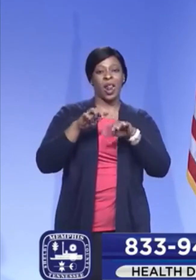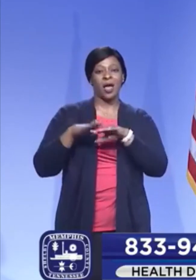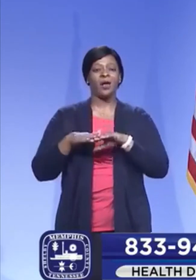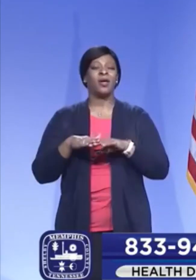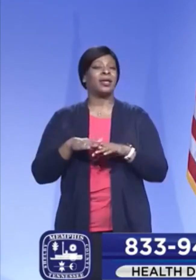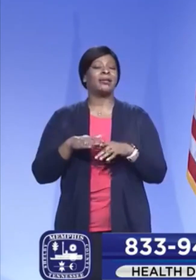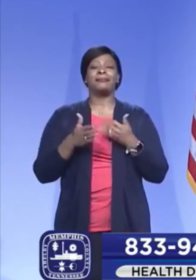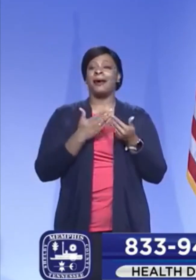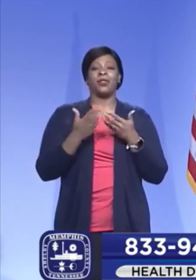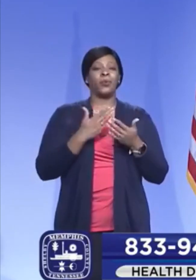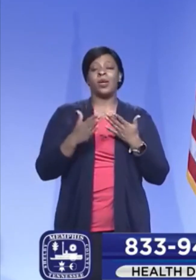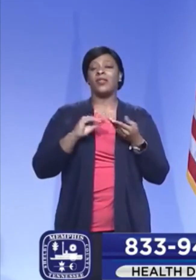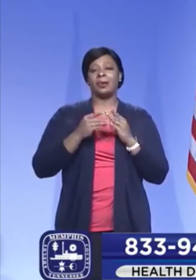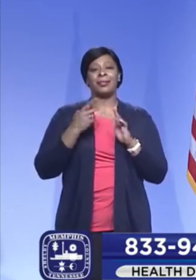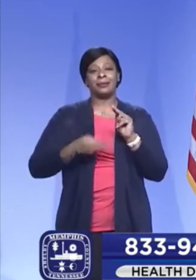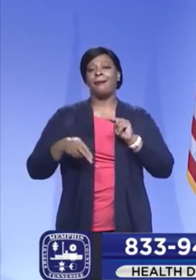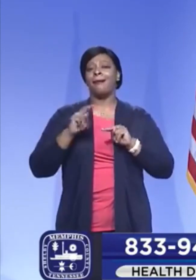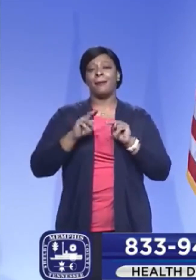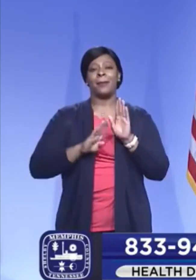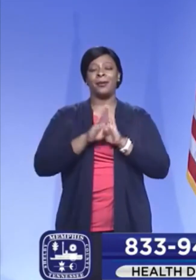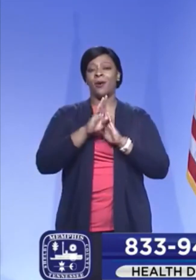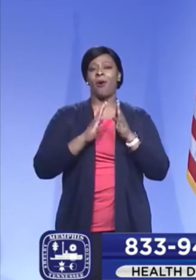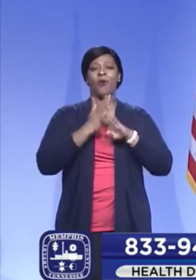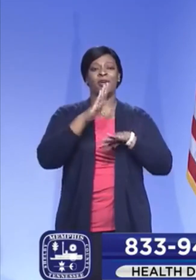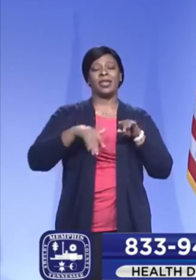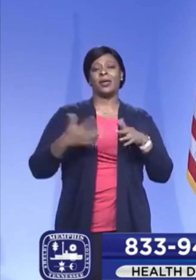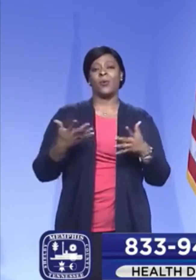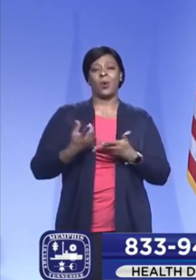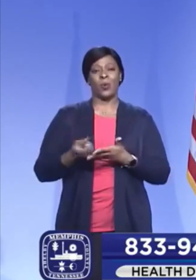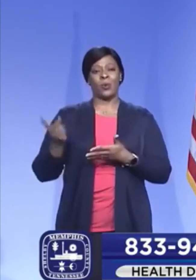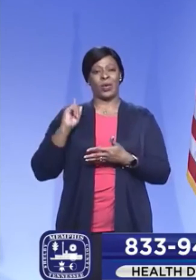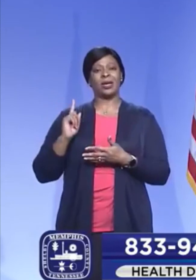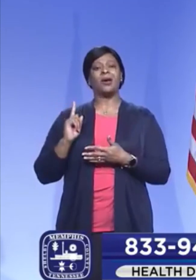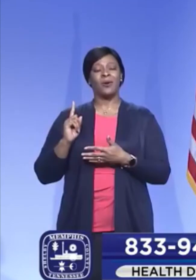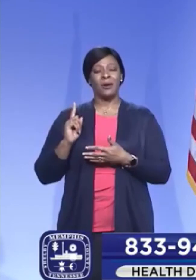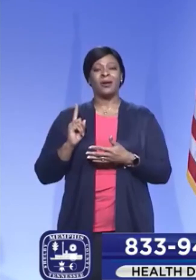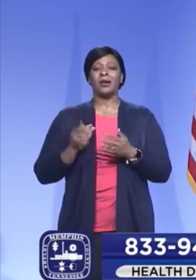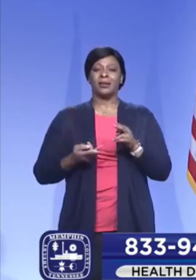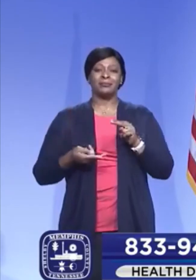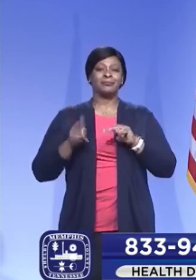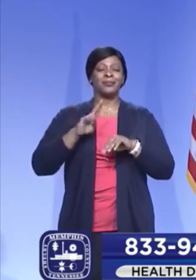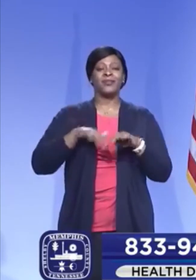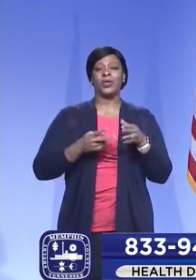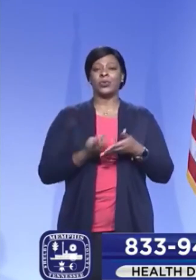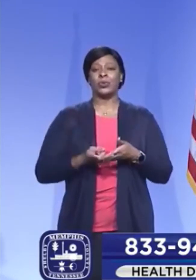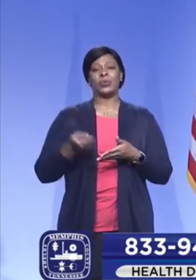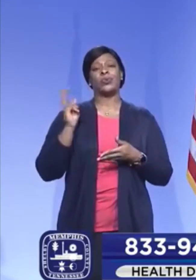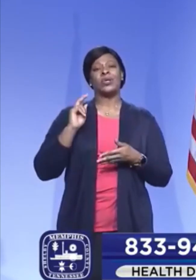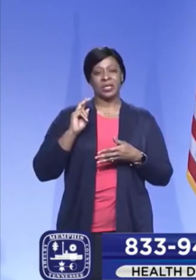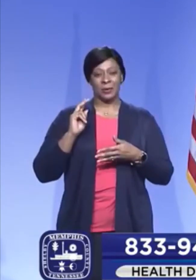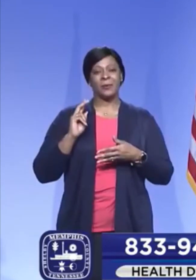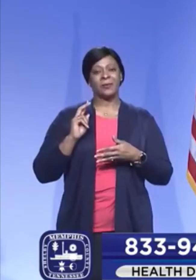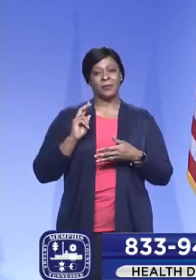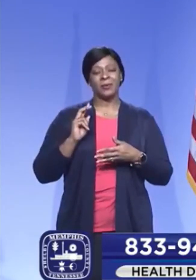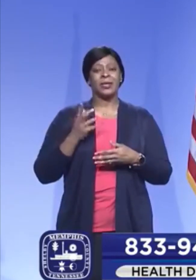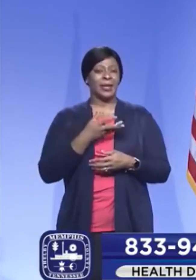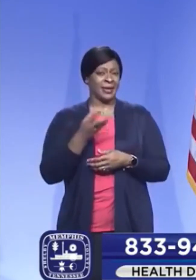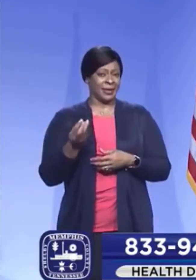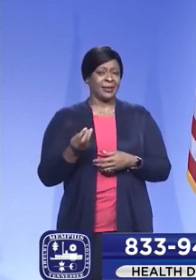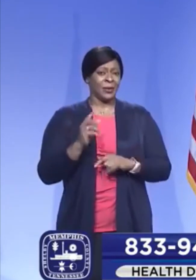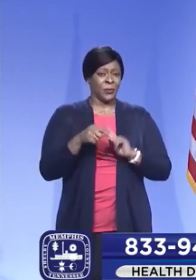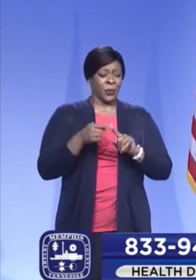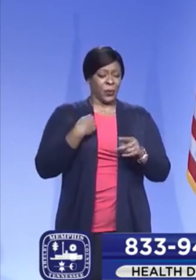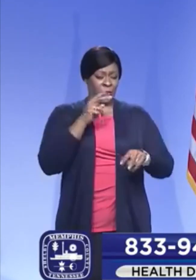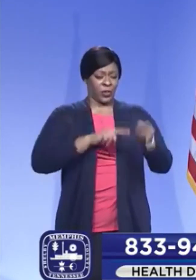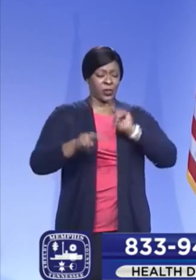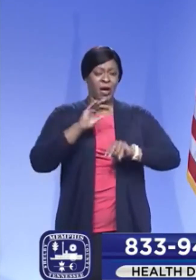either way, it's up. It's up over what it was a week ago. It's up over what it was two weeks ago. And when we look at